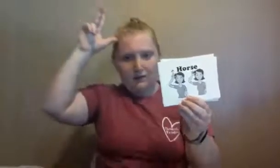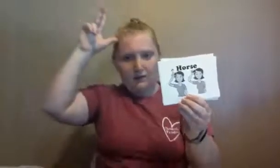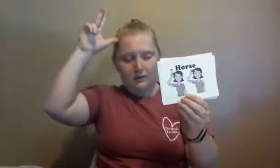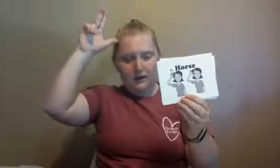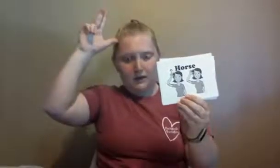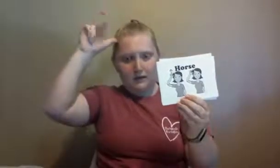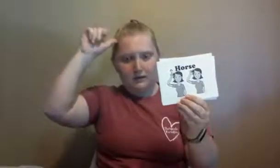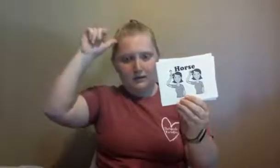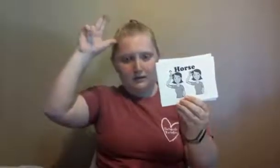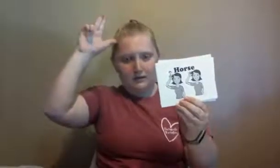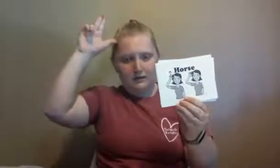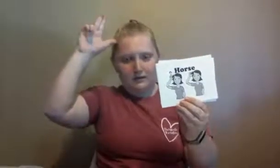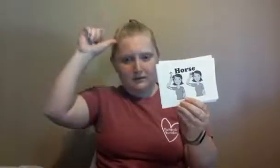two fingers,